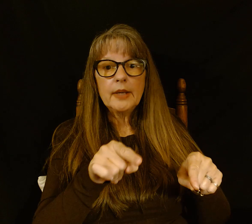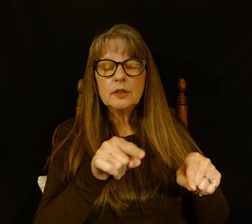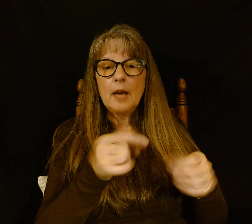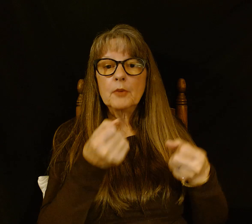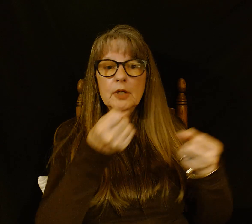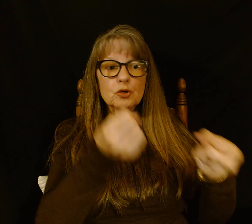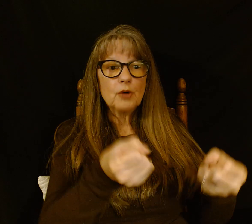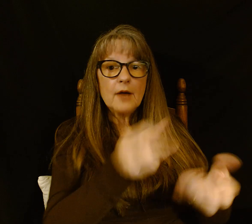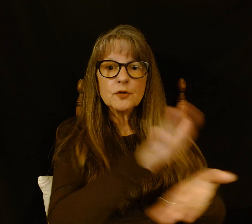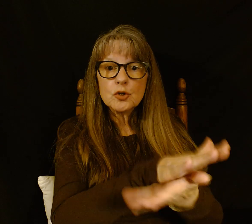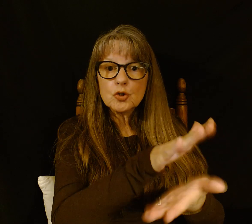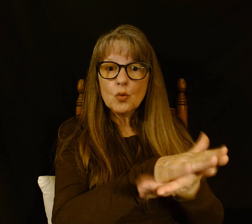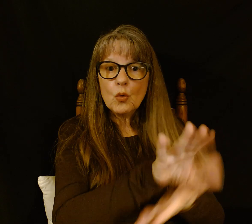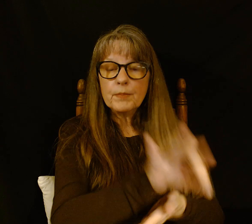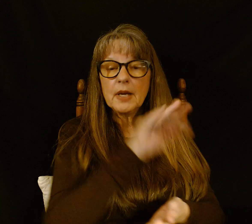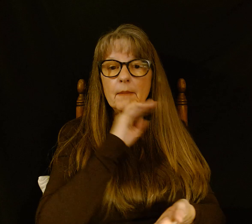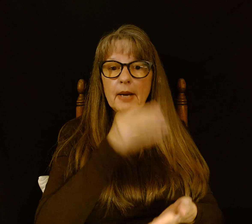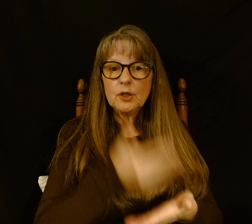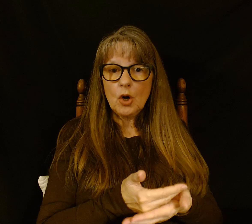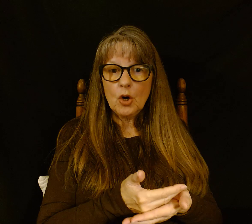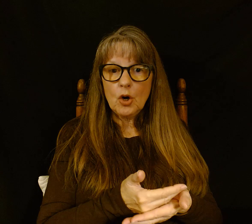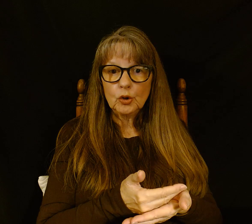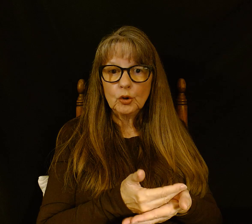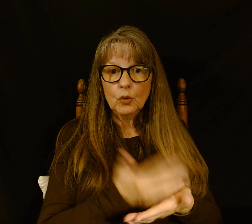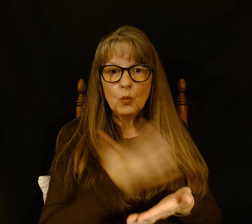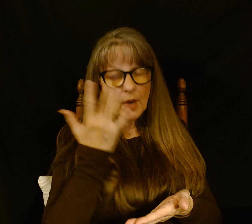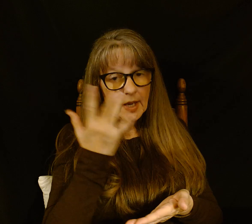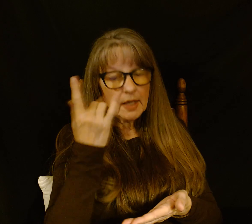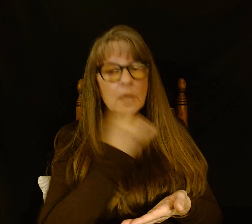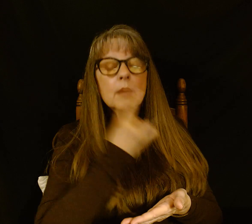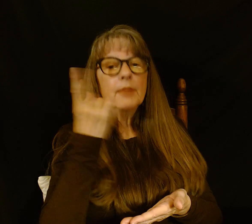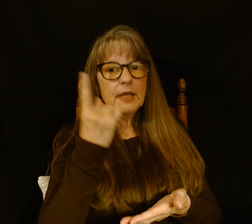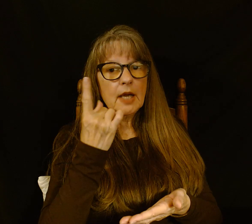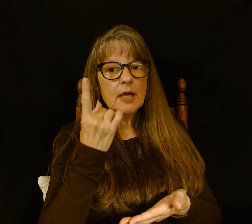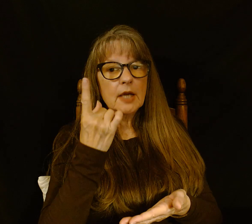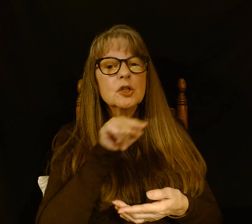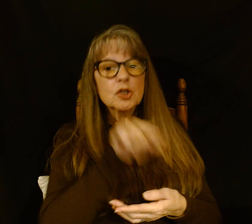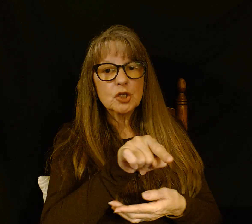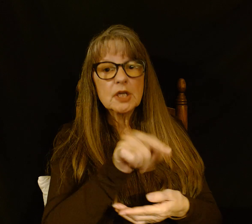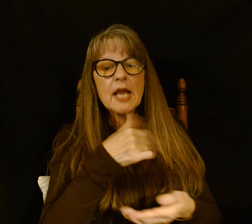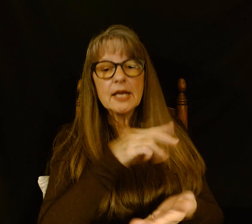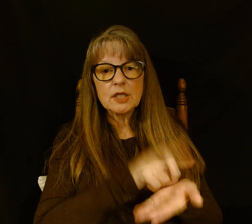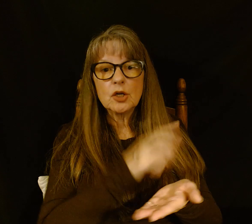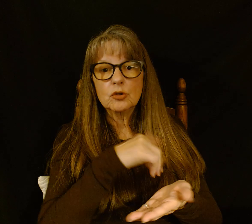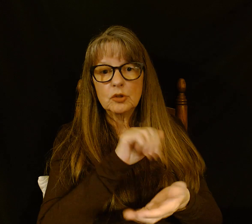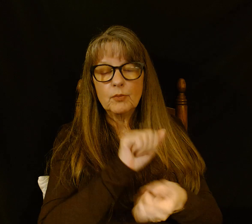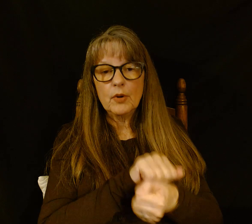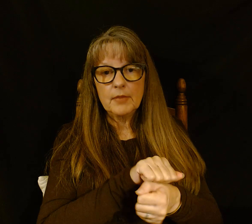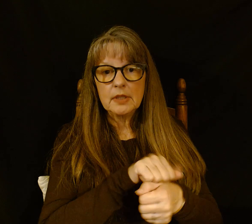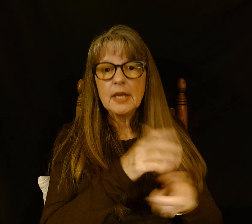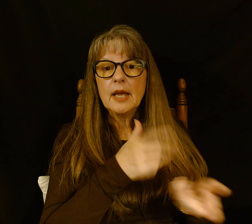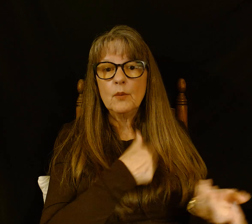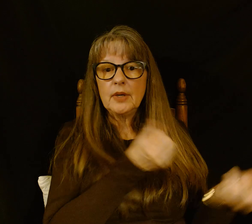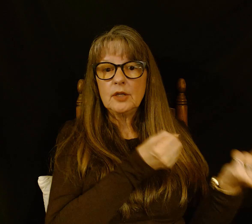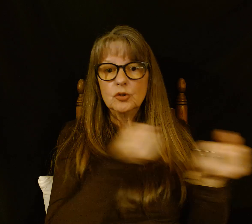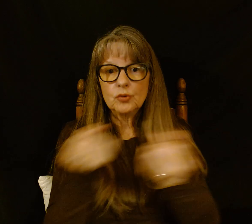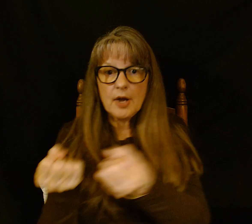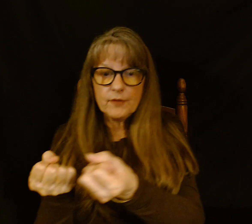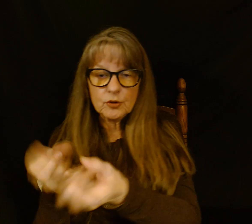I'm going to drive to the school, pick up my daughter. Why? Because she has a doctor's appointment and we need to drive her to the